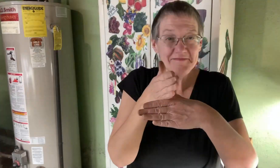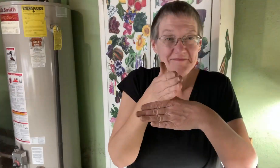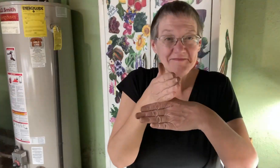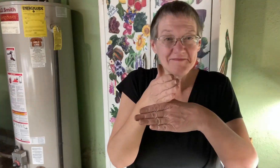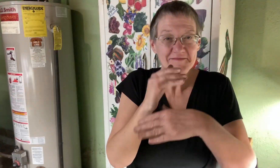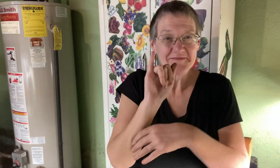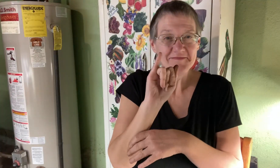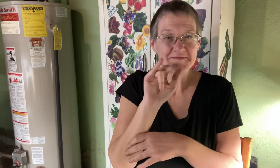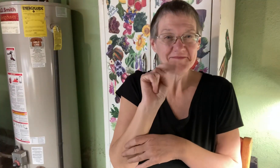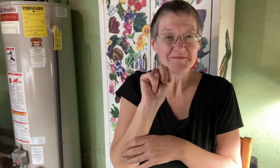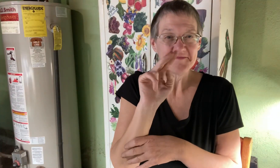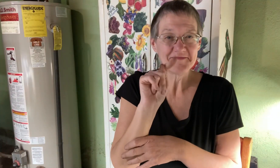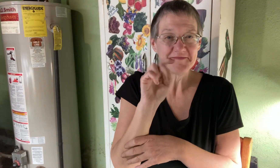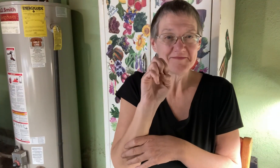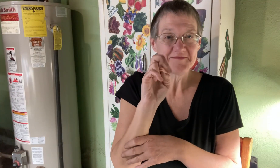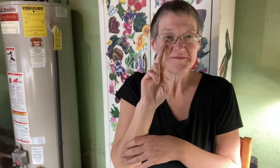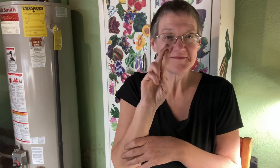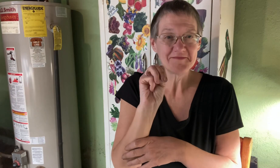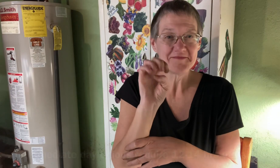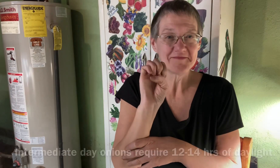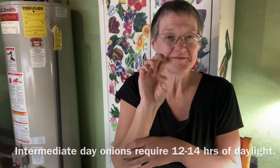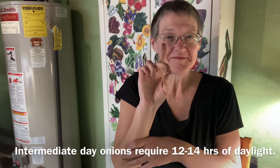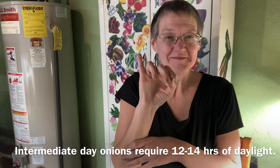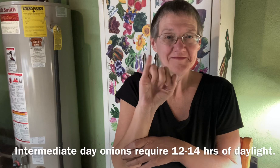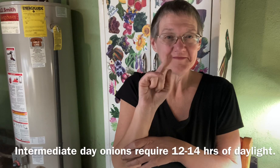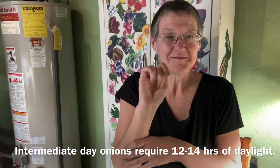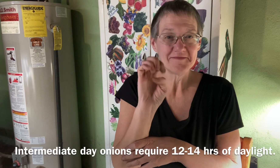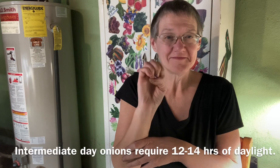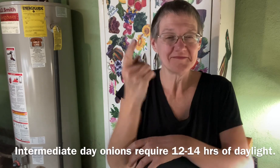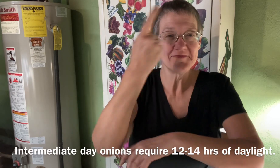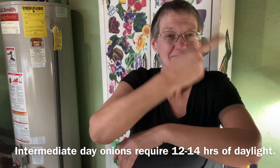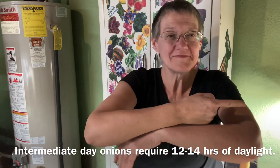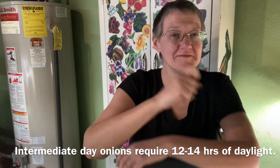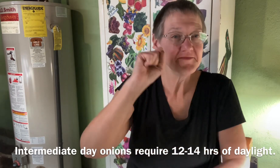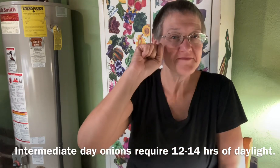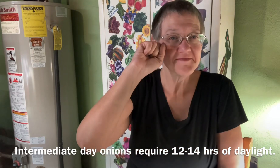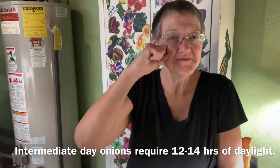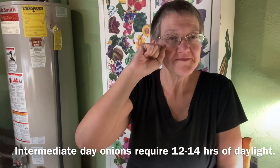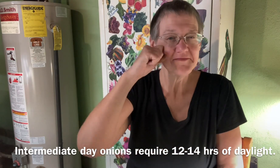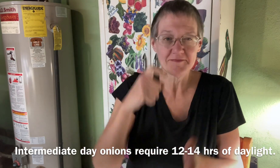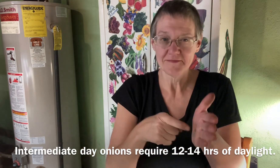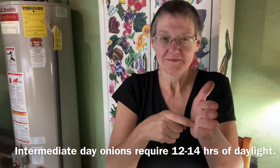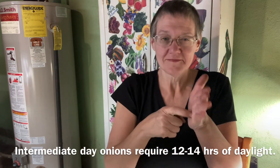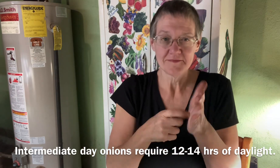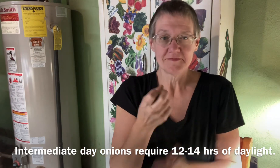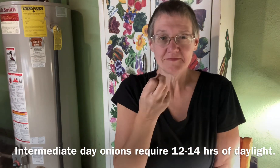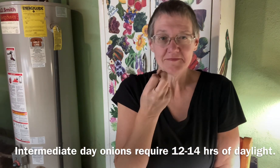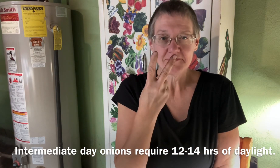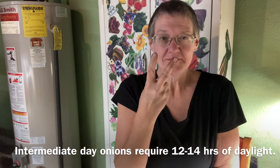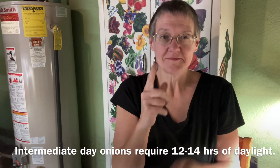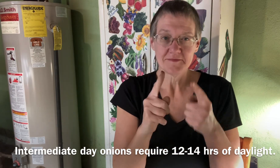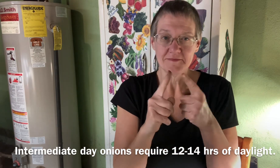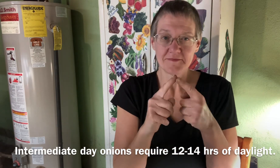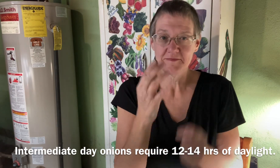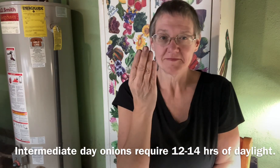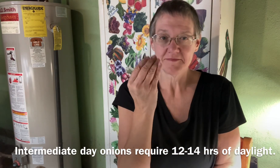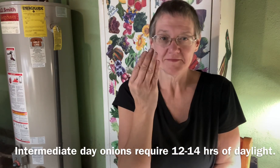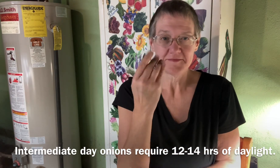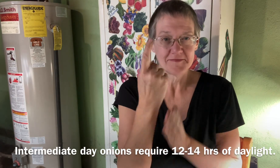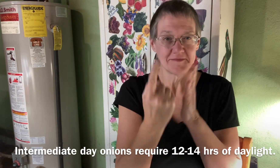Then there's intermediate day onions, and they require 12 to 14 hours of